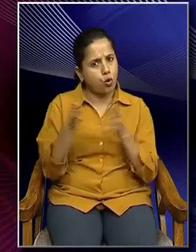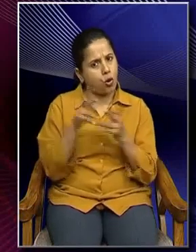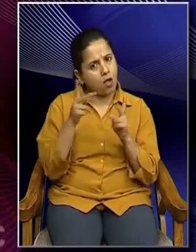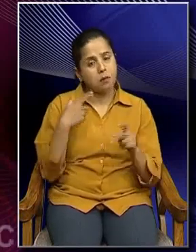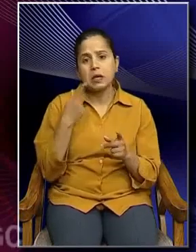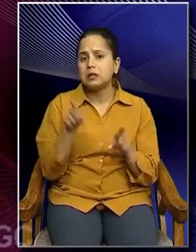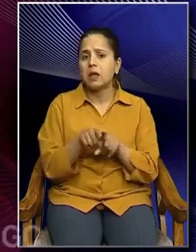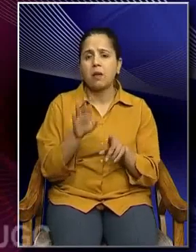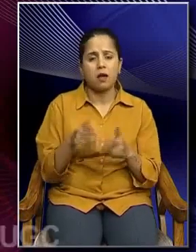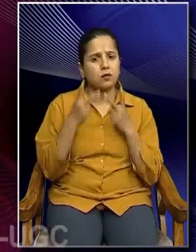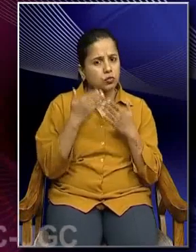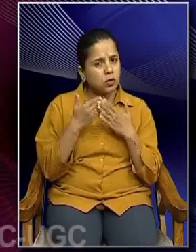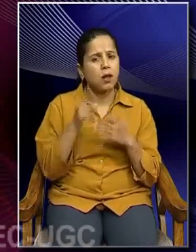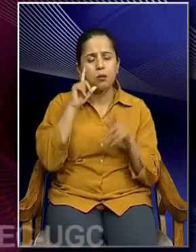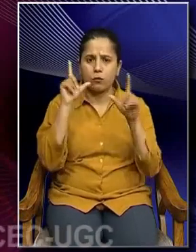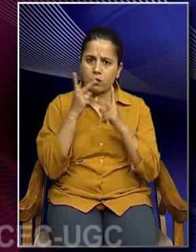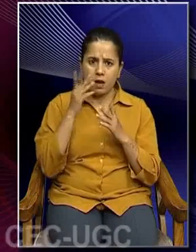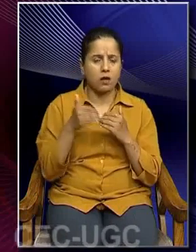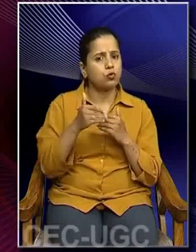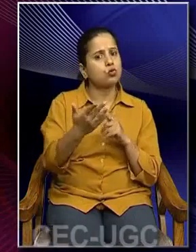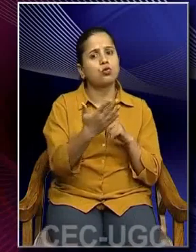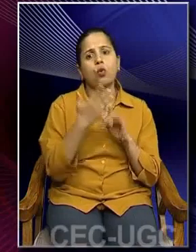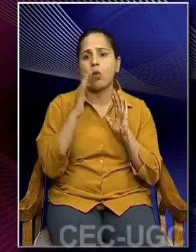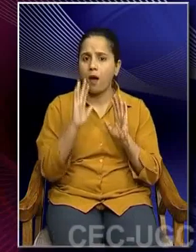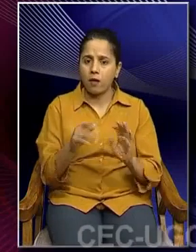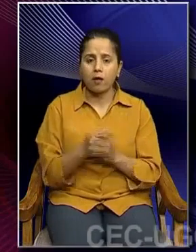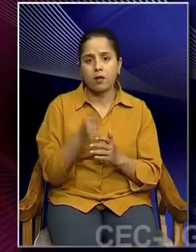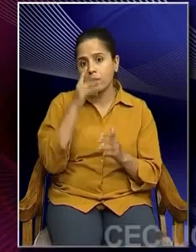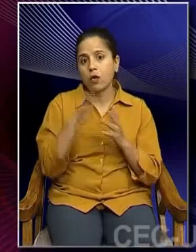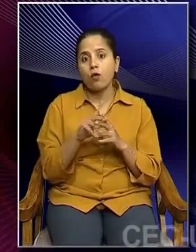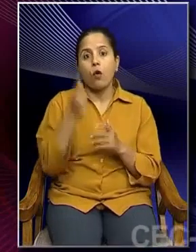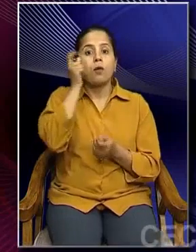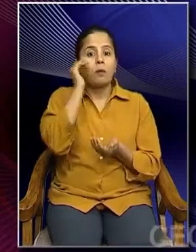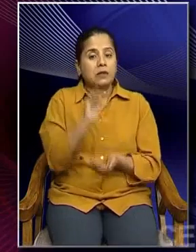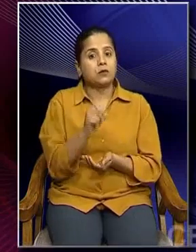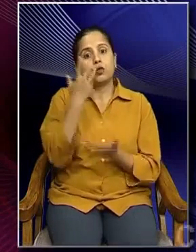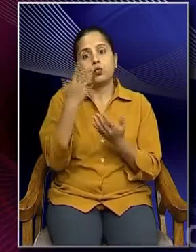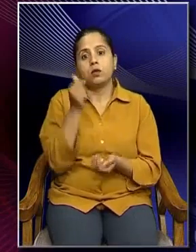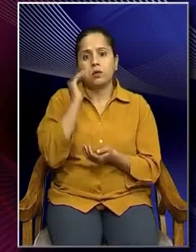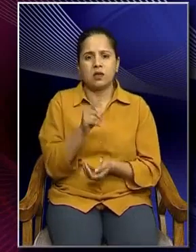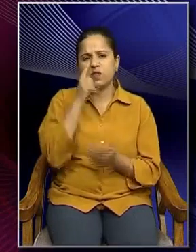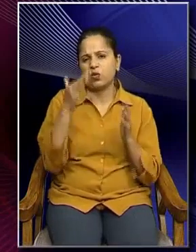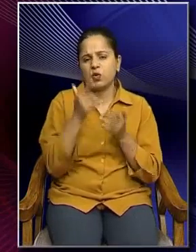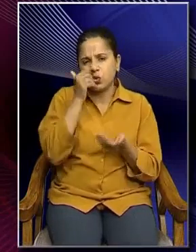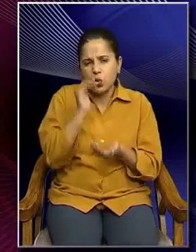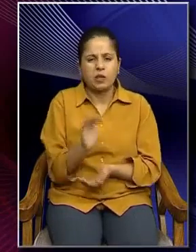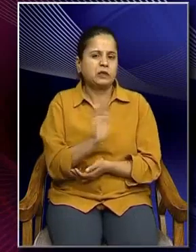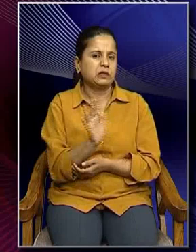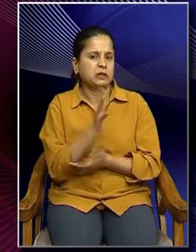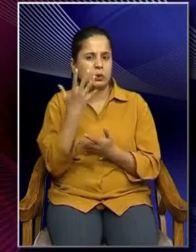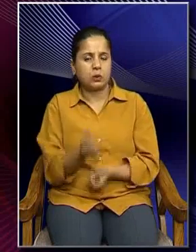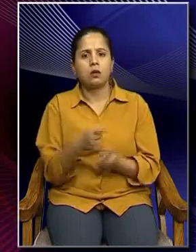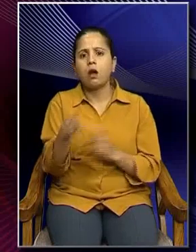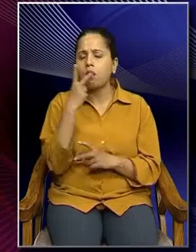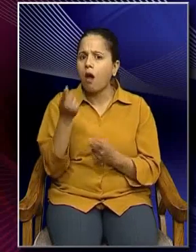have studies and evidence which continue to show us that the preference for son or dispreference for daughter is quite